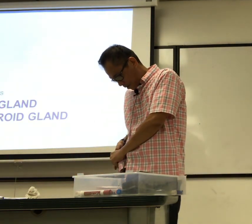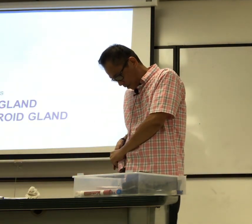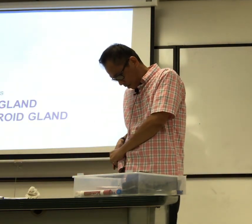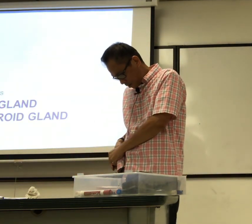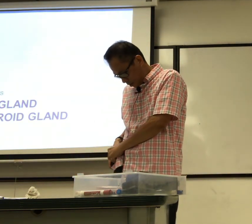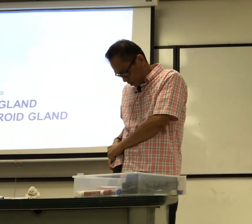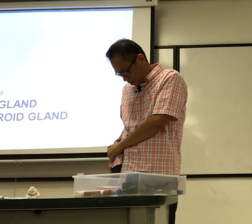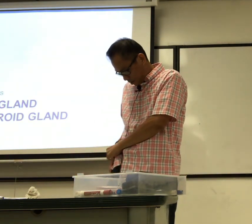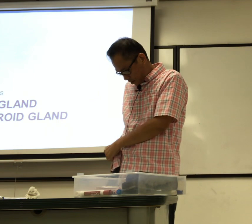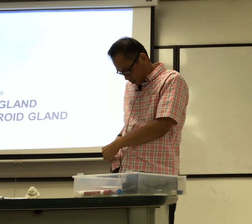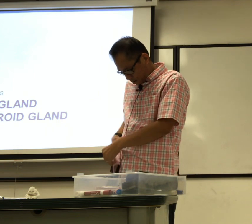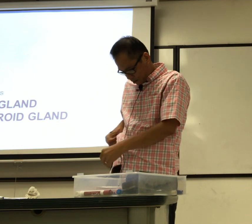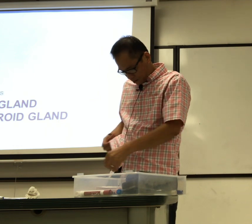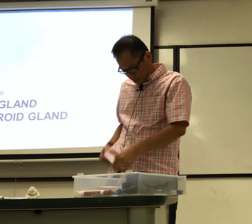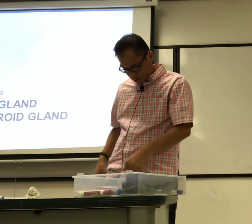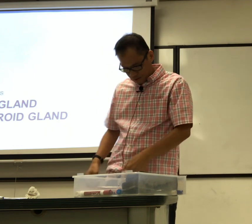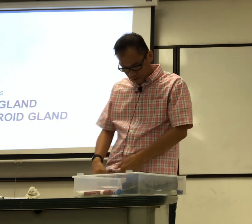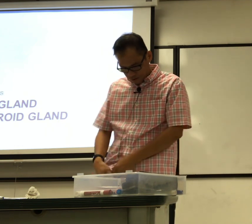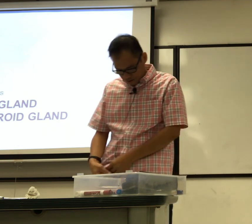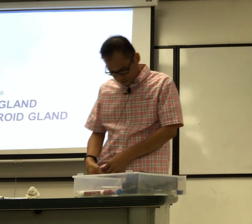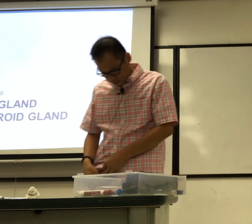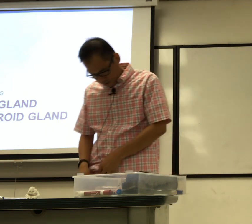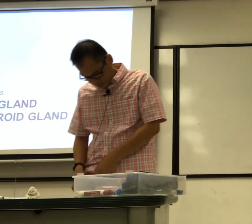It is a write-out.